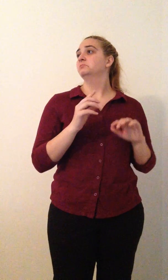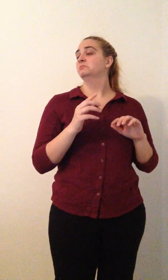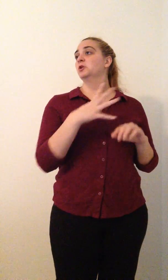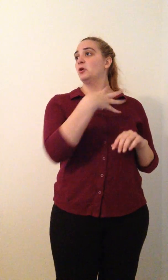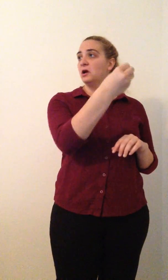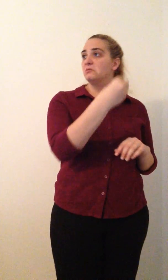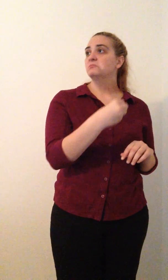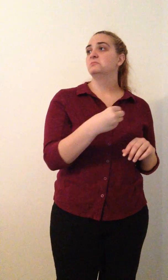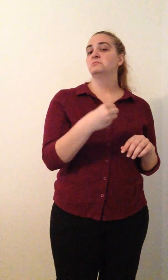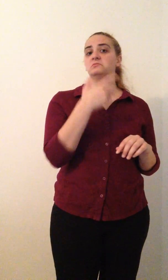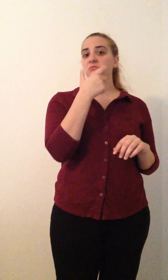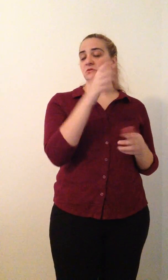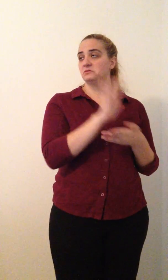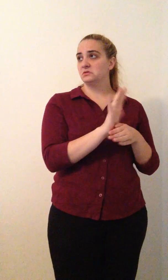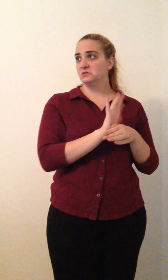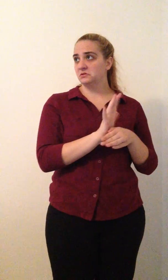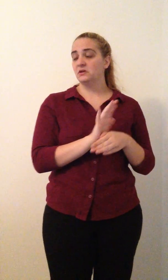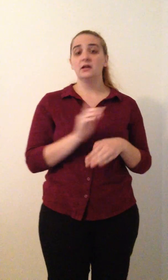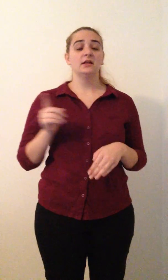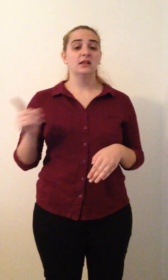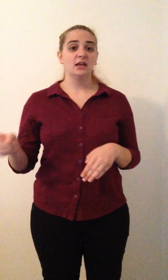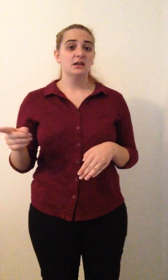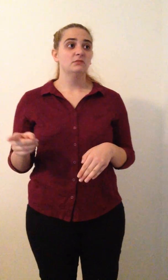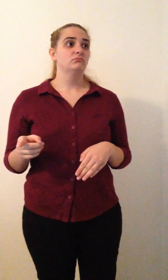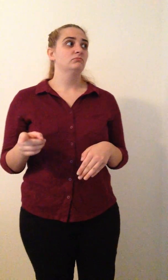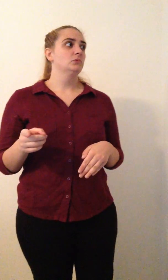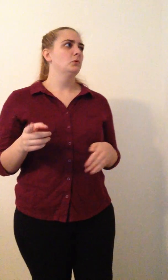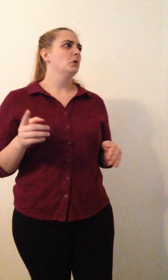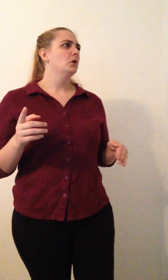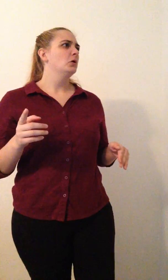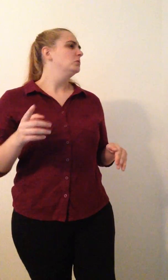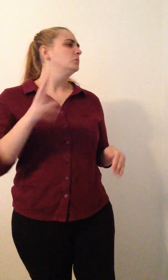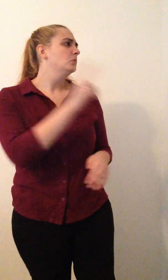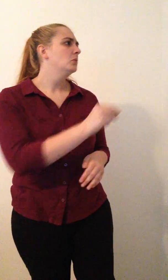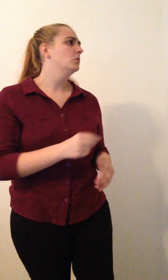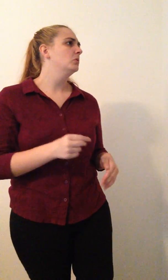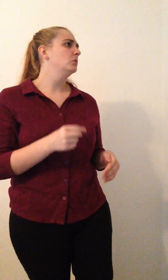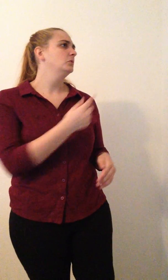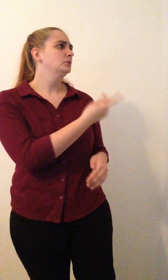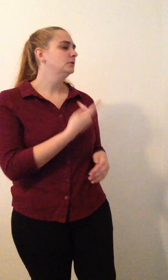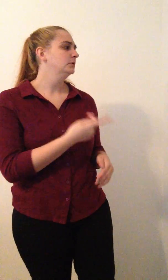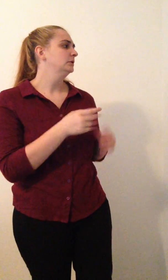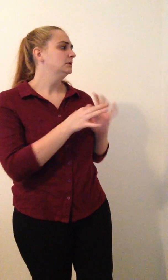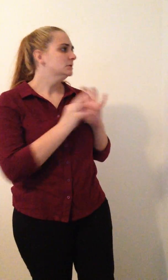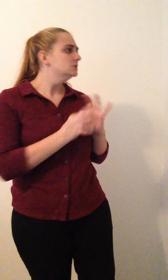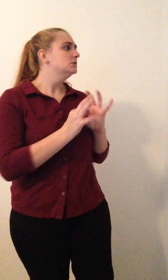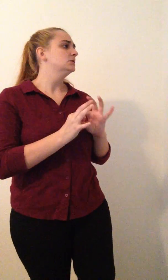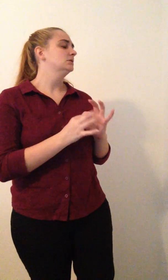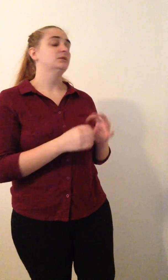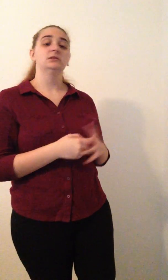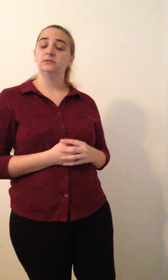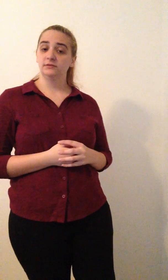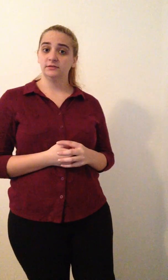out, getting angry, lashing out at you, becoming manipulative, using guilt on you.